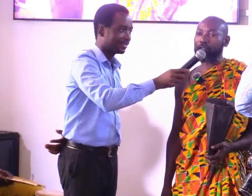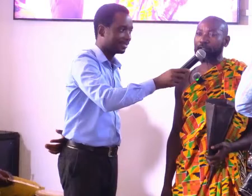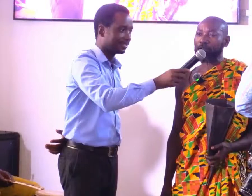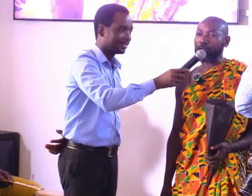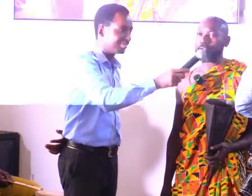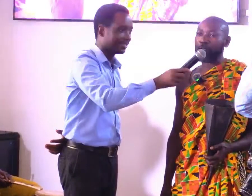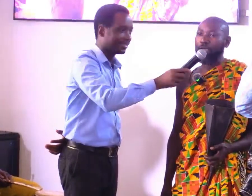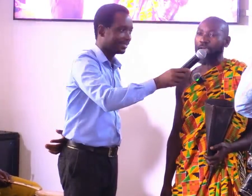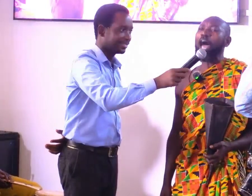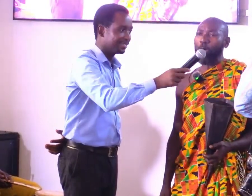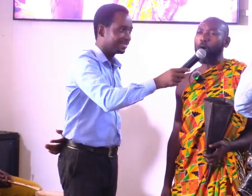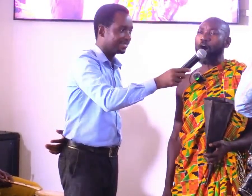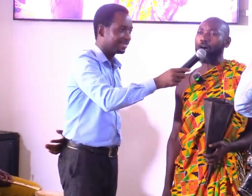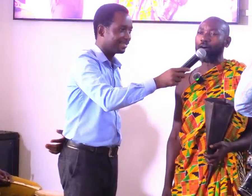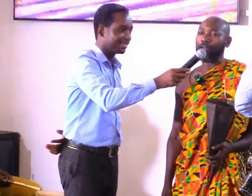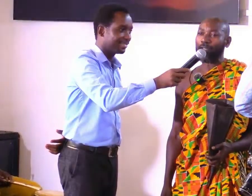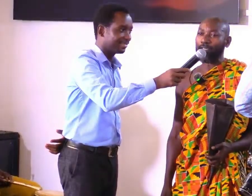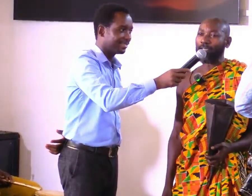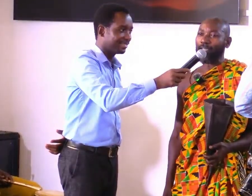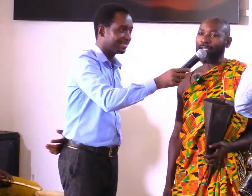toxicologist. Ewo,